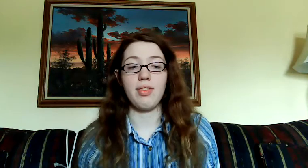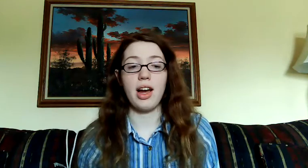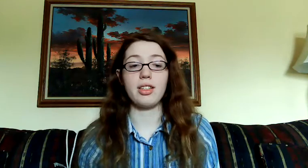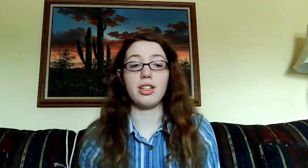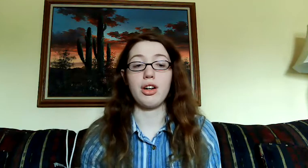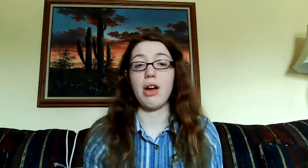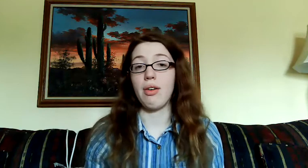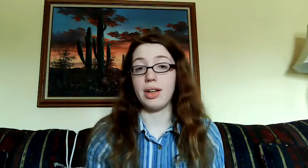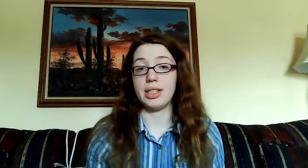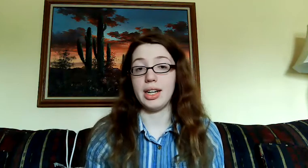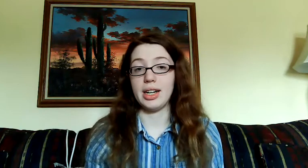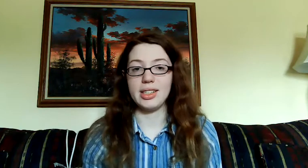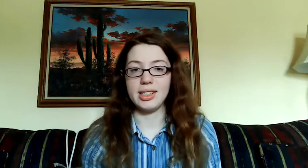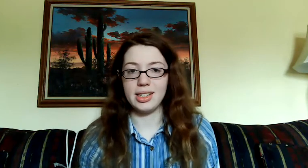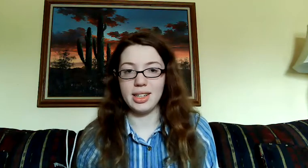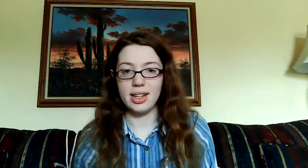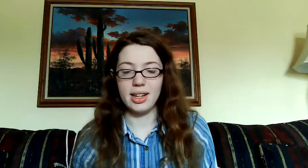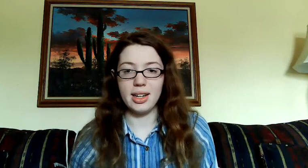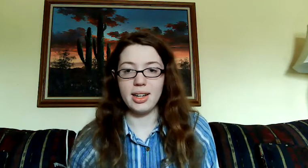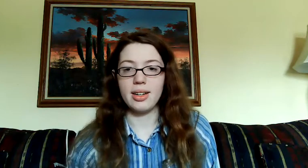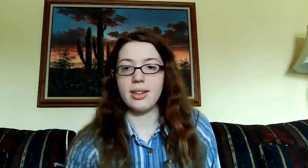and show you how easy it is.